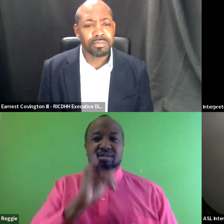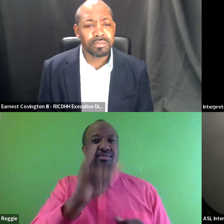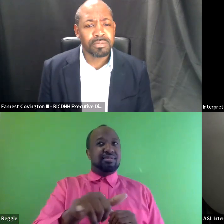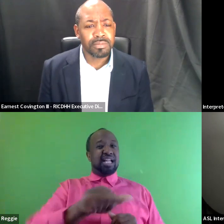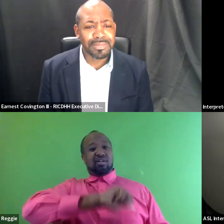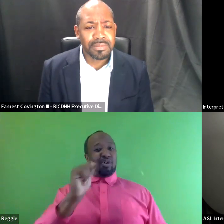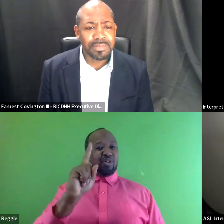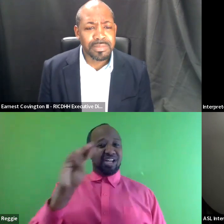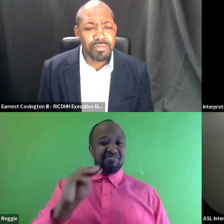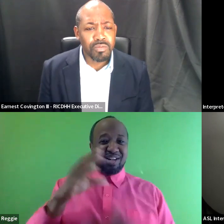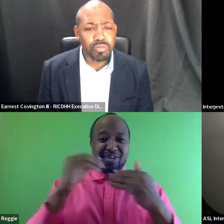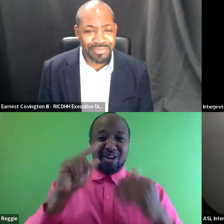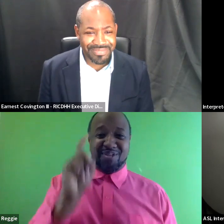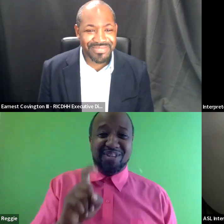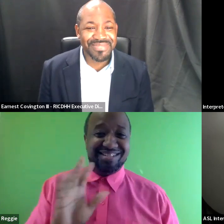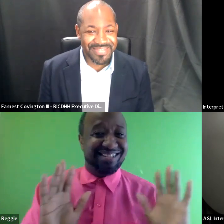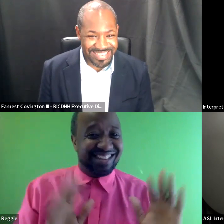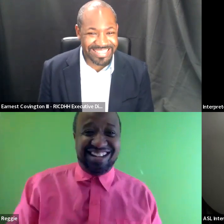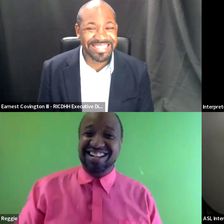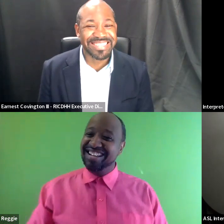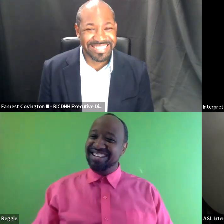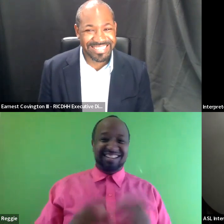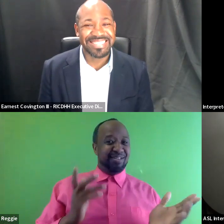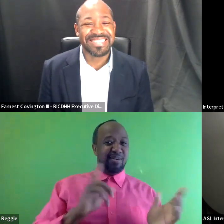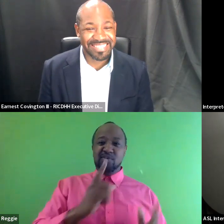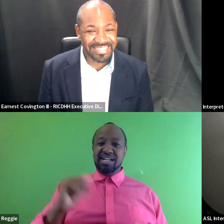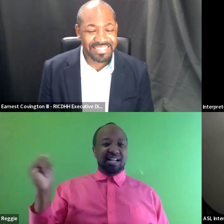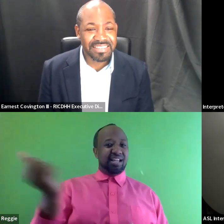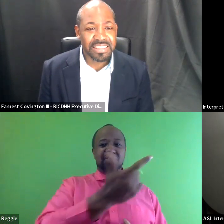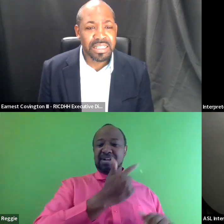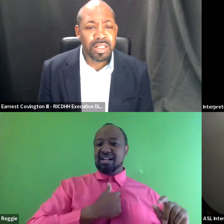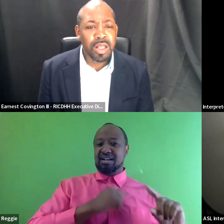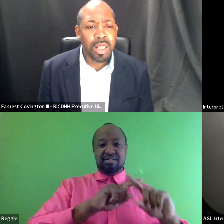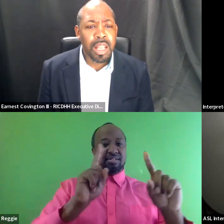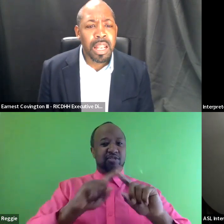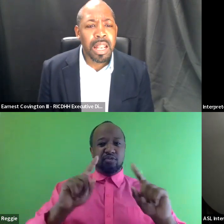And it's also a way to build a relationship with your student, right?